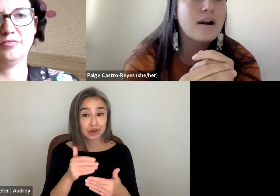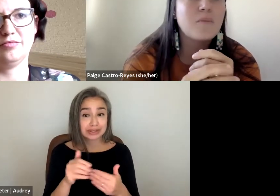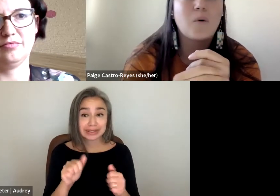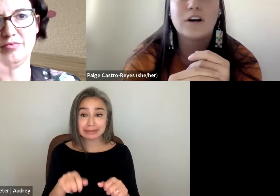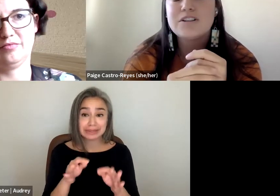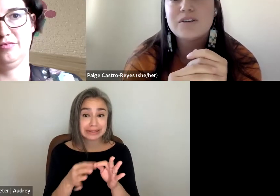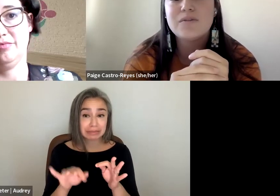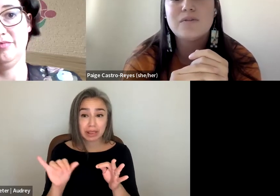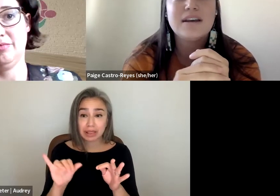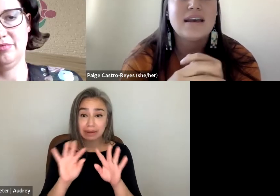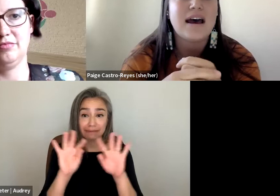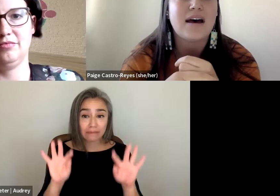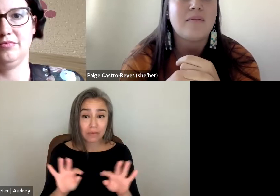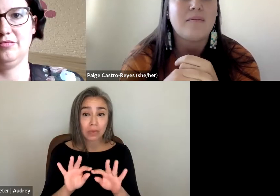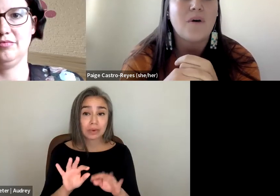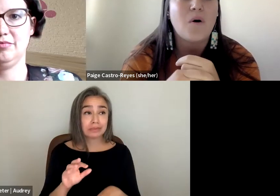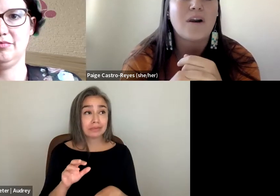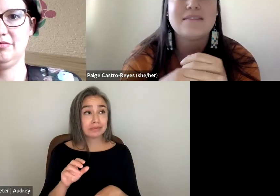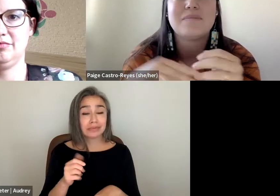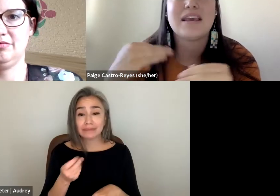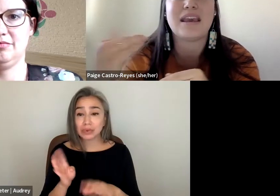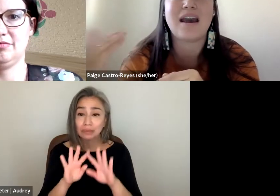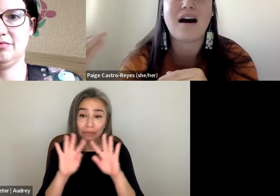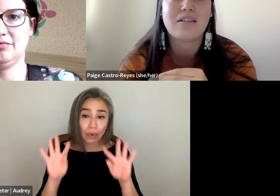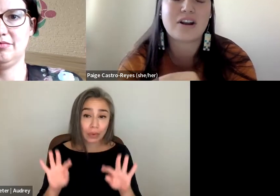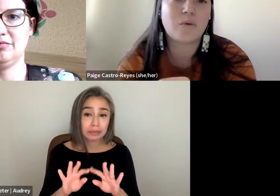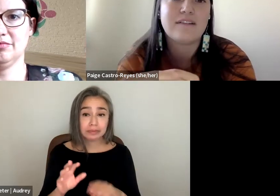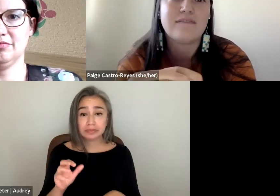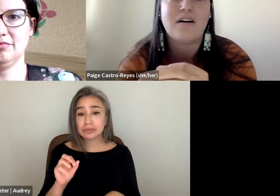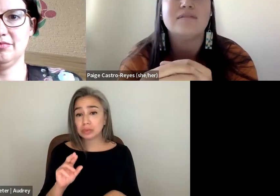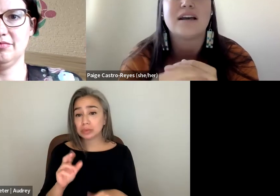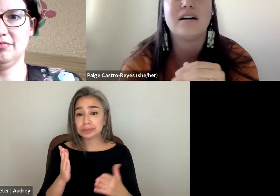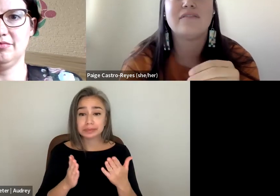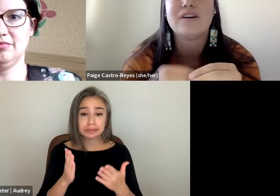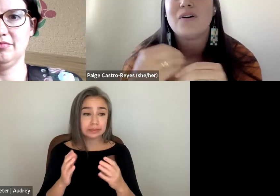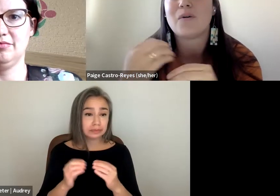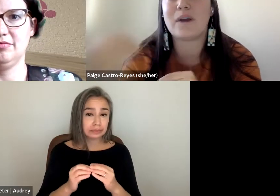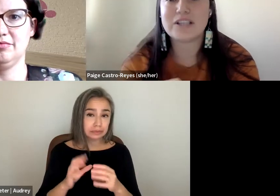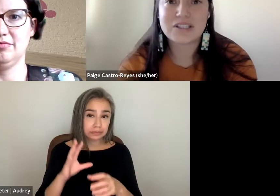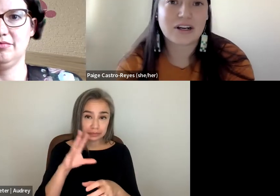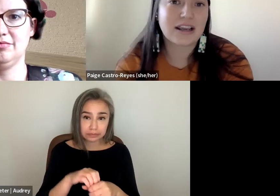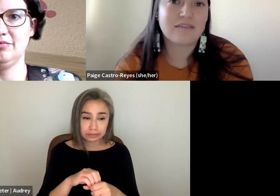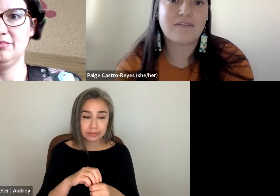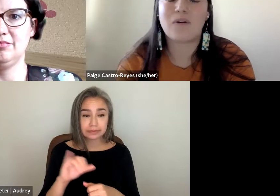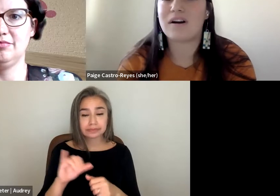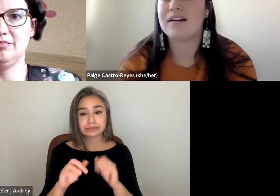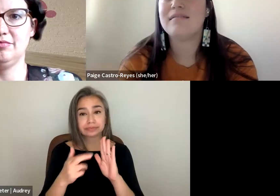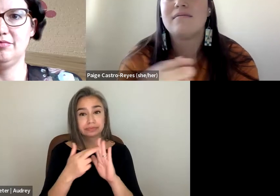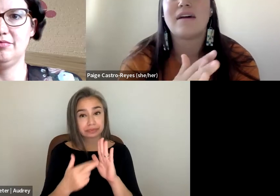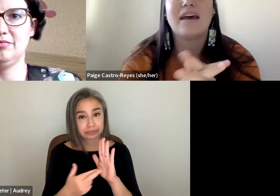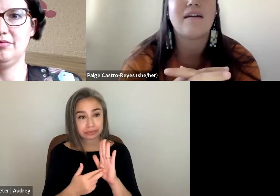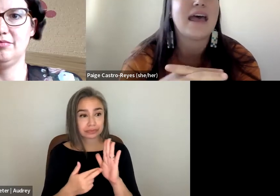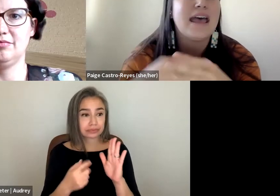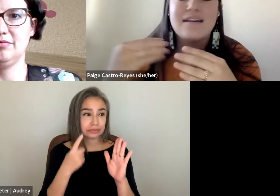a form or two, or it can be a little more involved of registering for